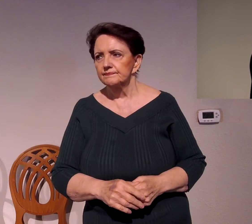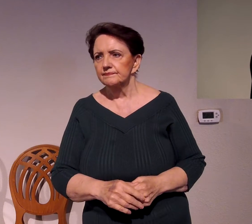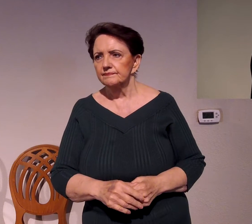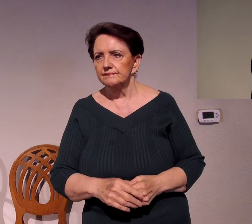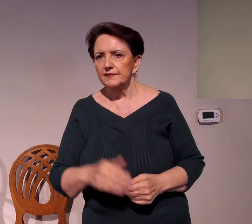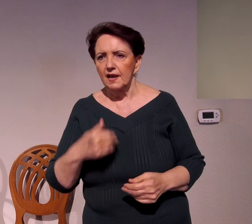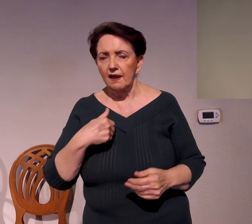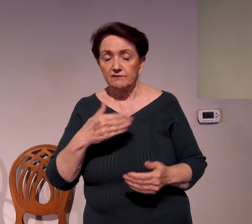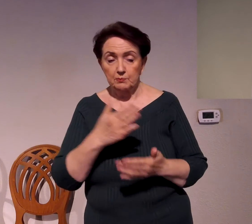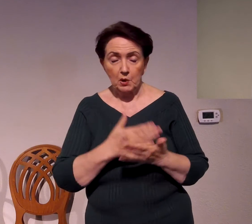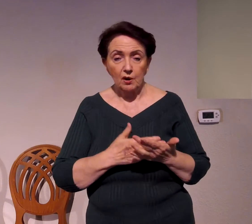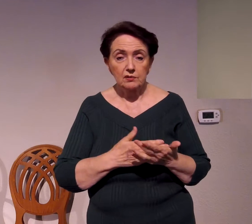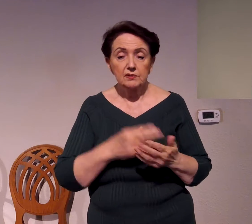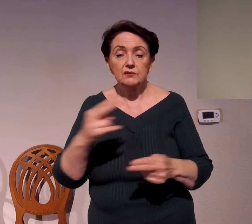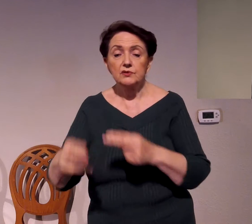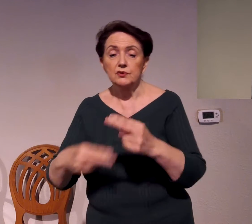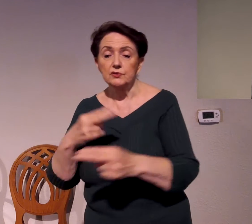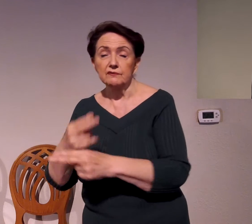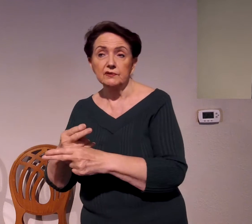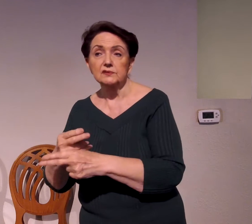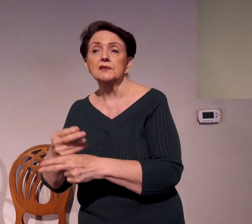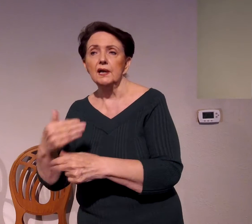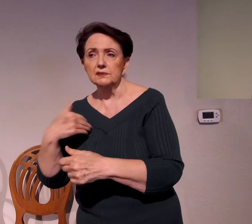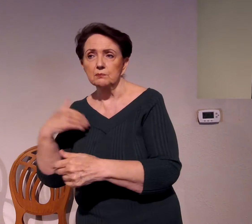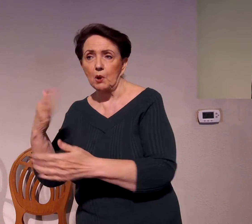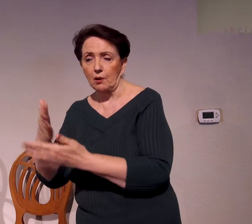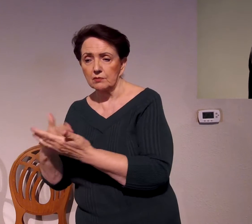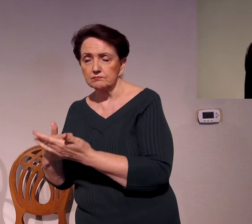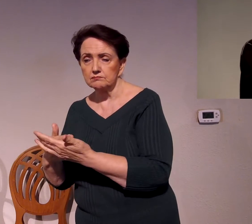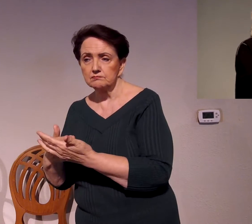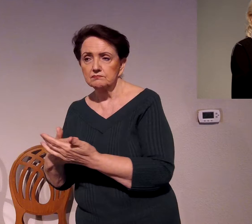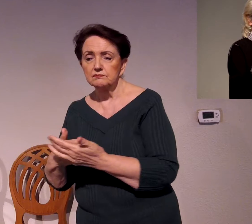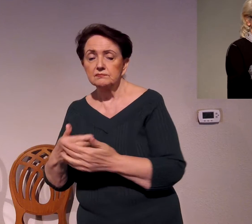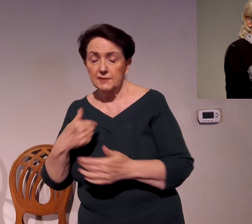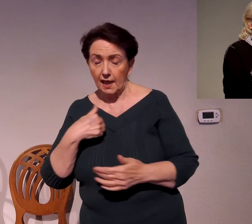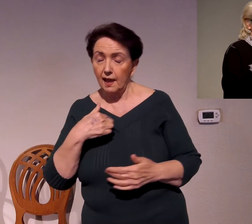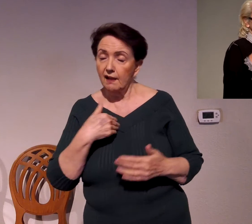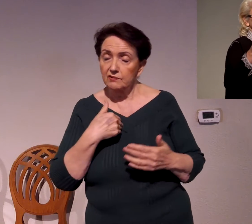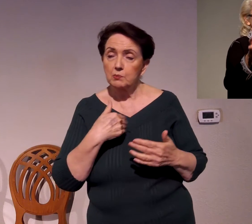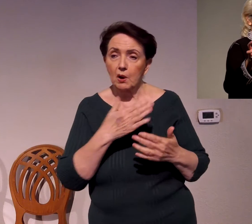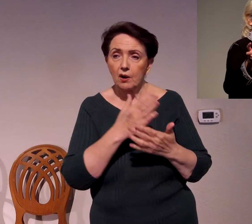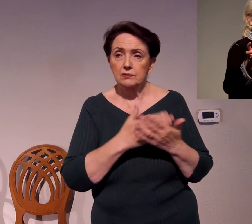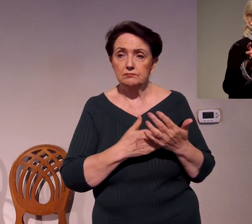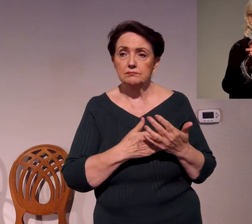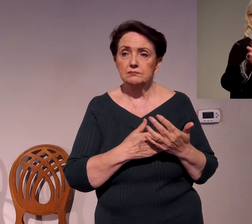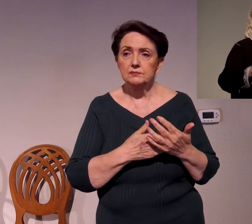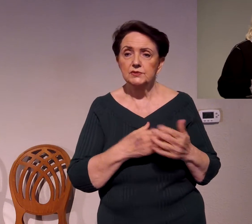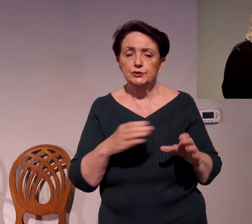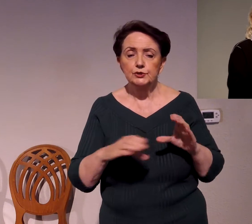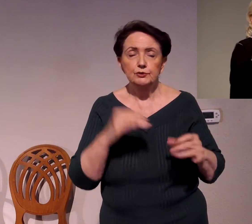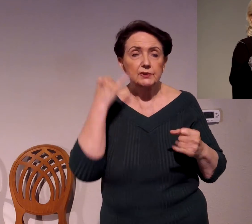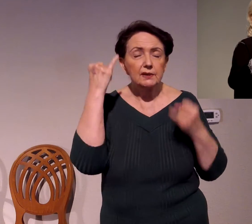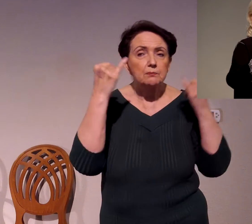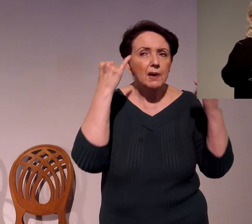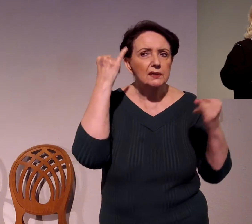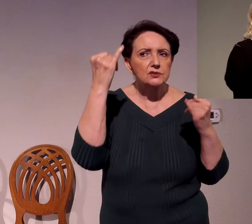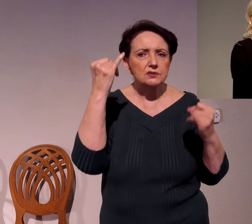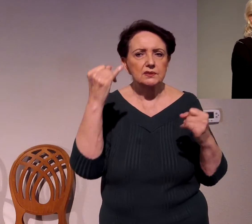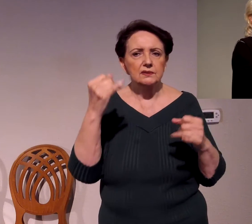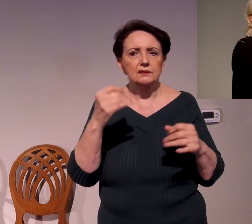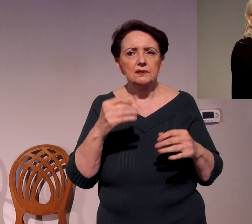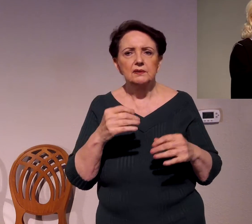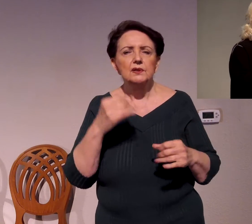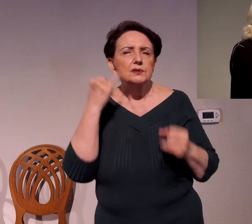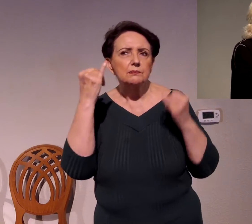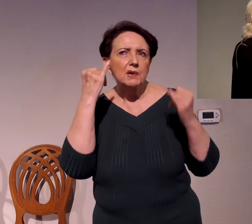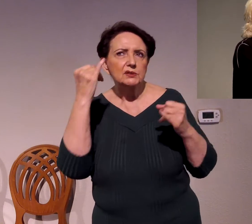a part and the universal has a part. I have a part to do that imagining, to do that work, to